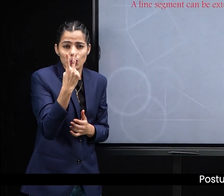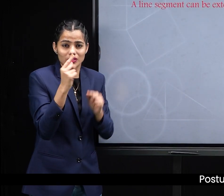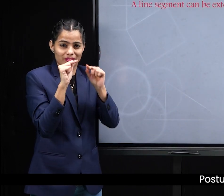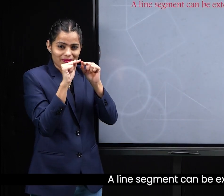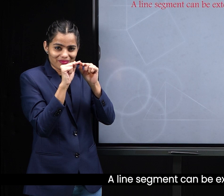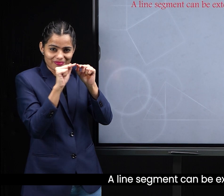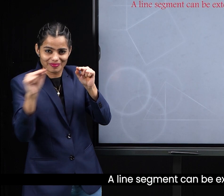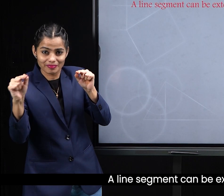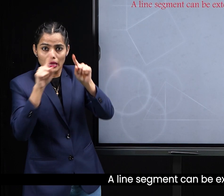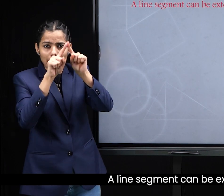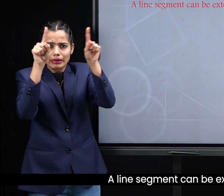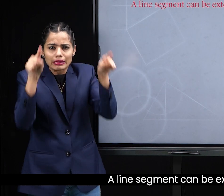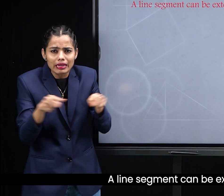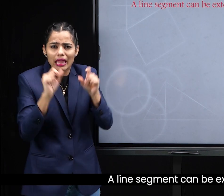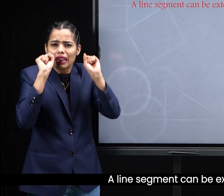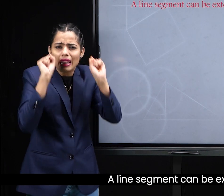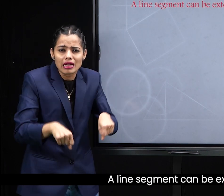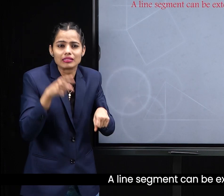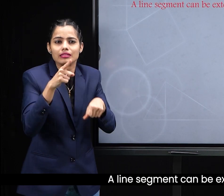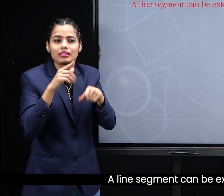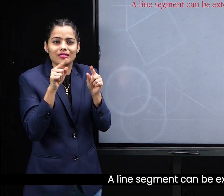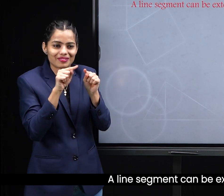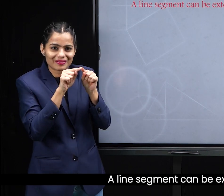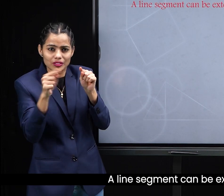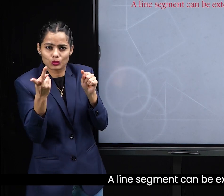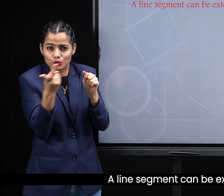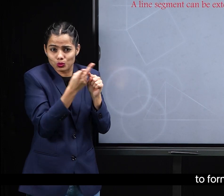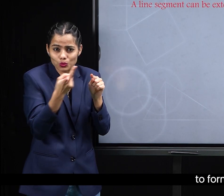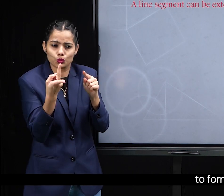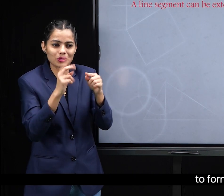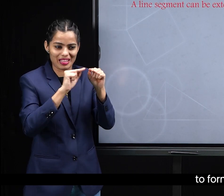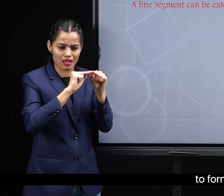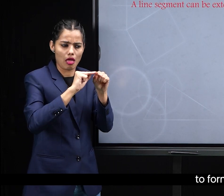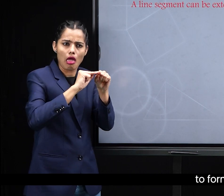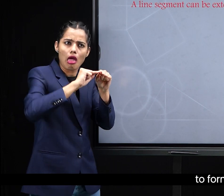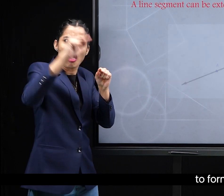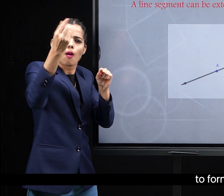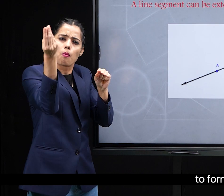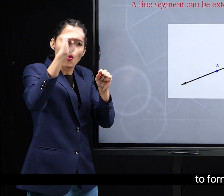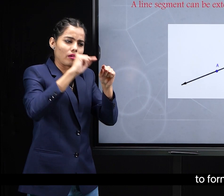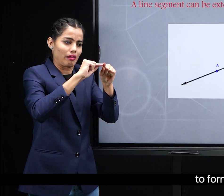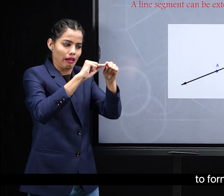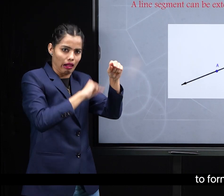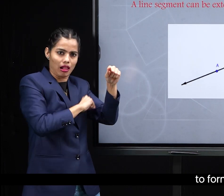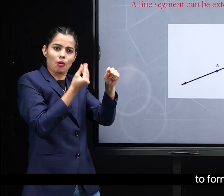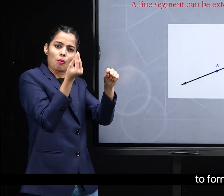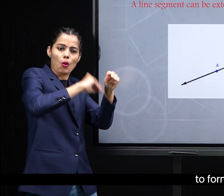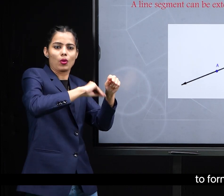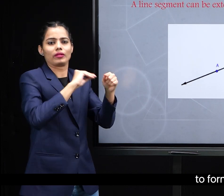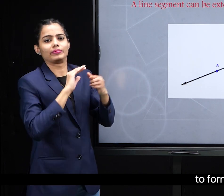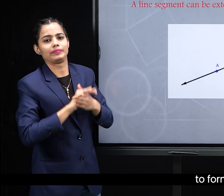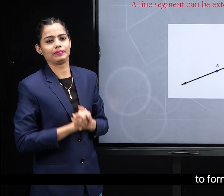Postulate 2. A line segment can be extended in either direction to form a line.